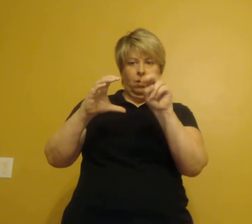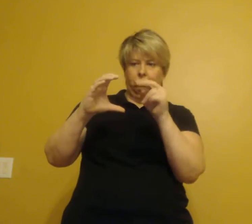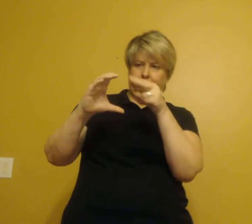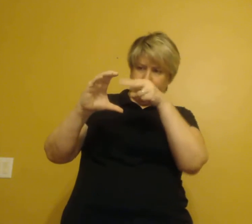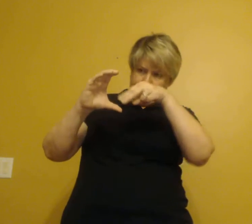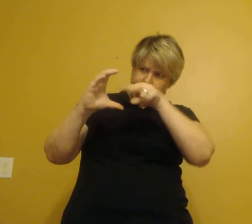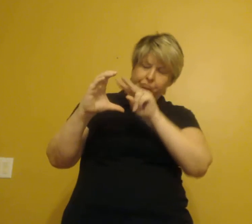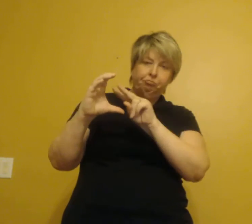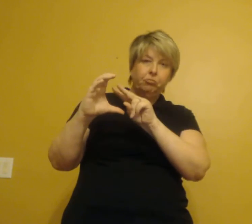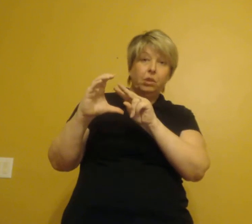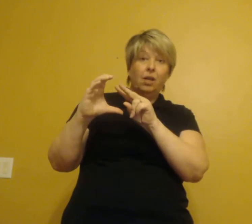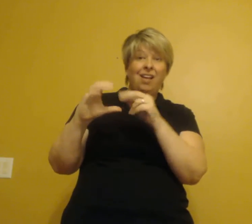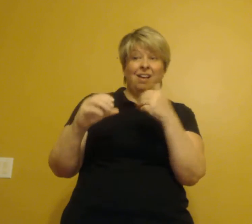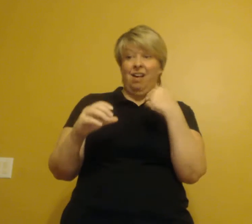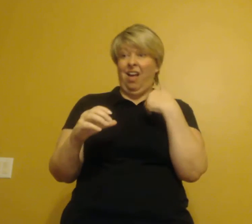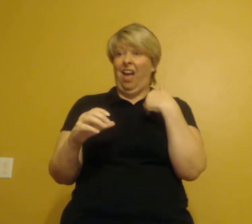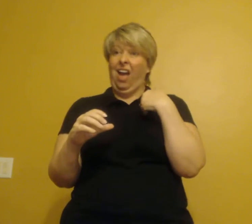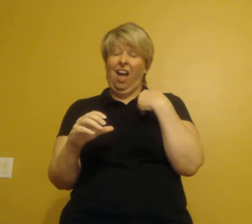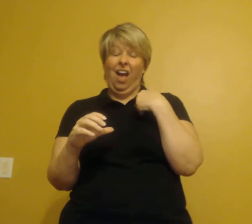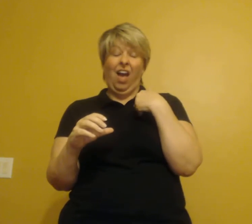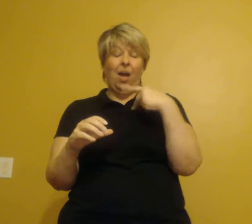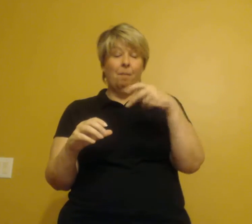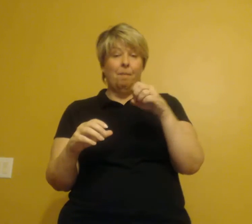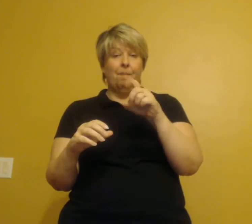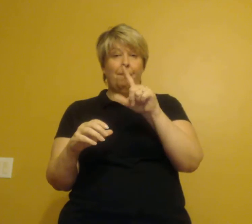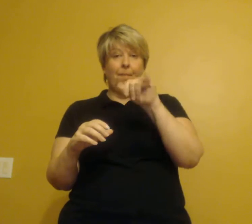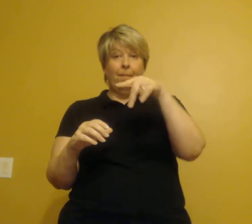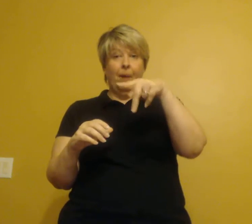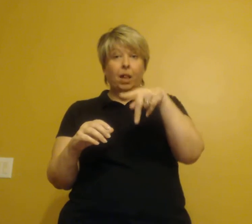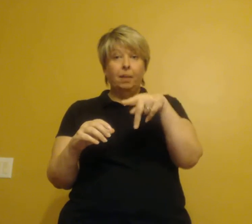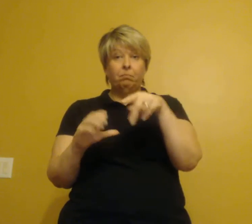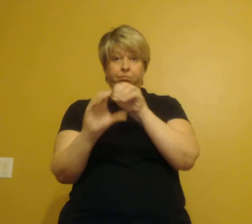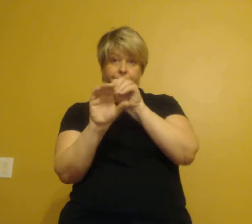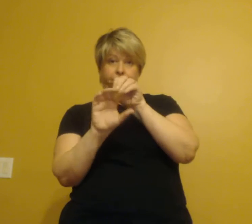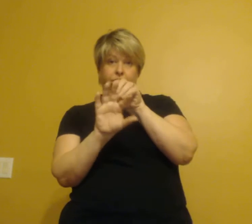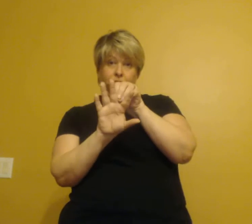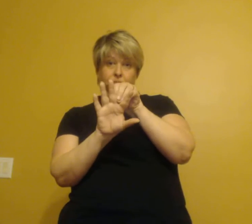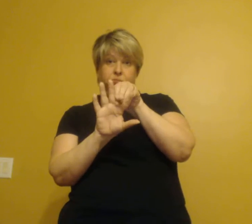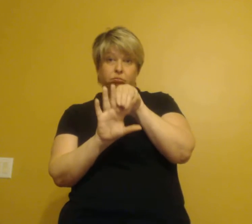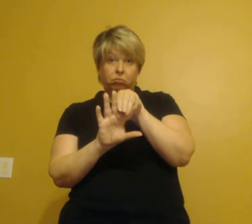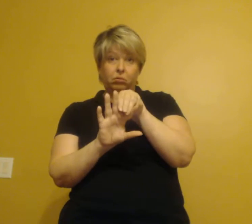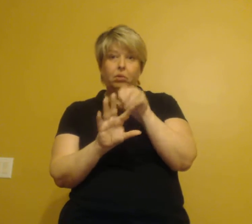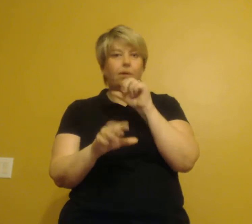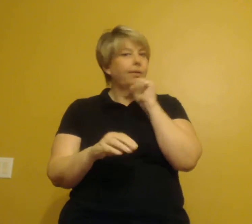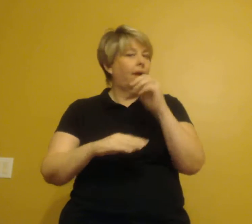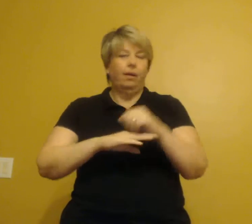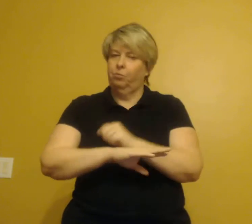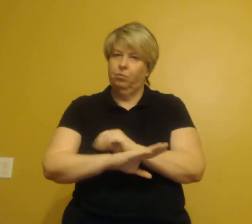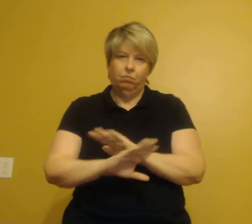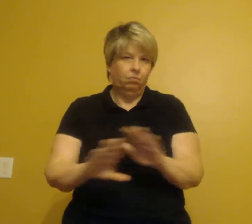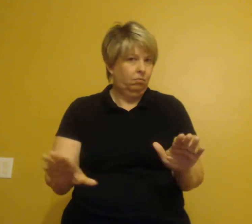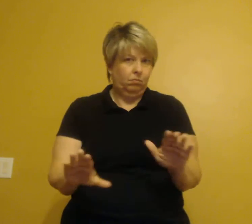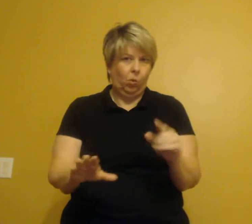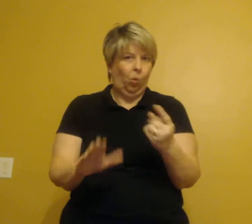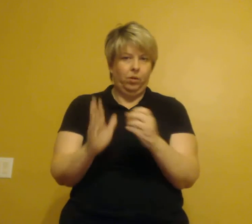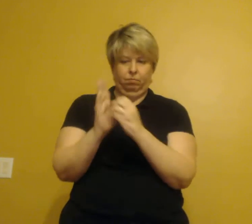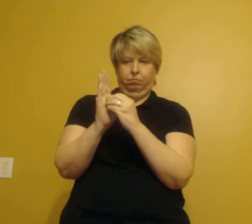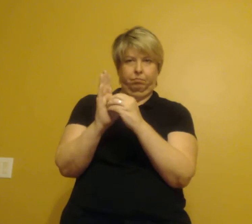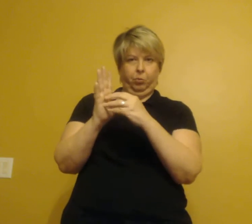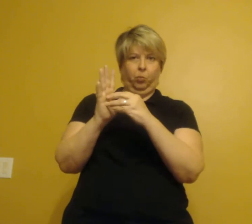any small growths, which are called polyps, which are not cancerous, they are just growths. Polyps